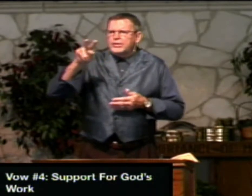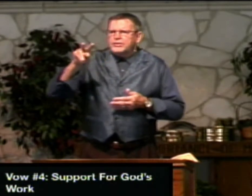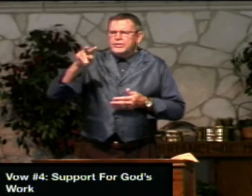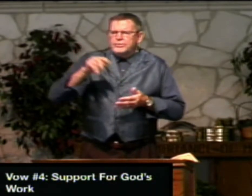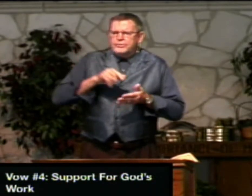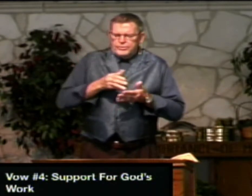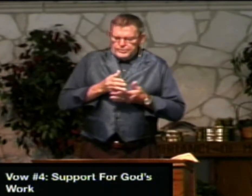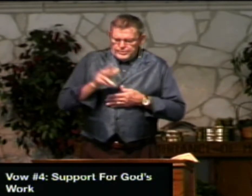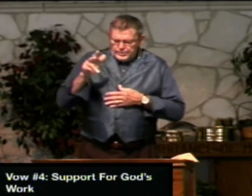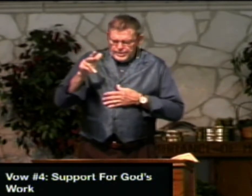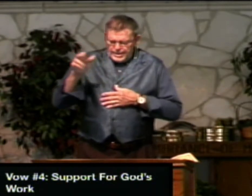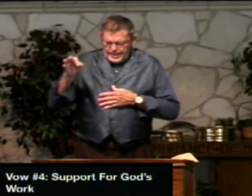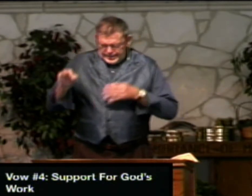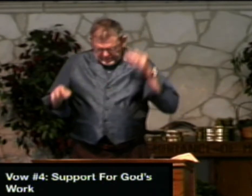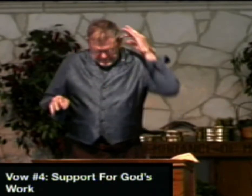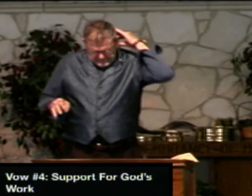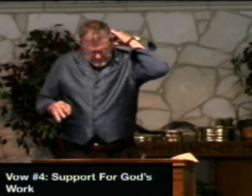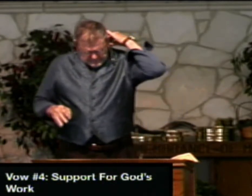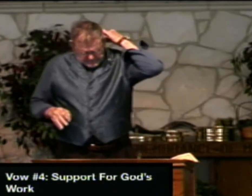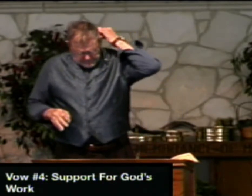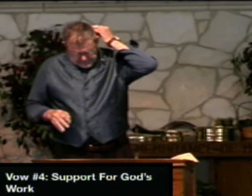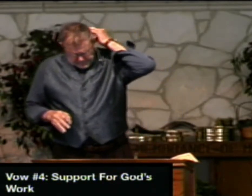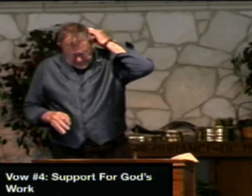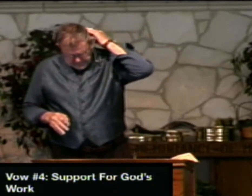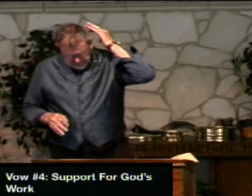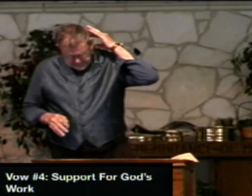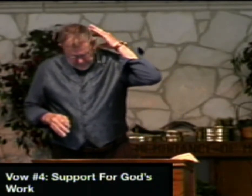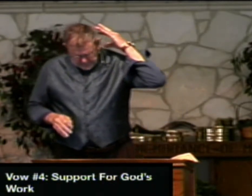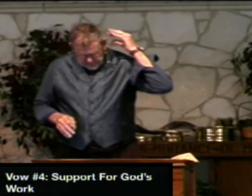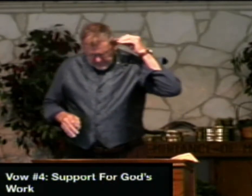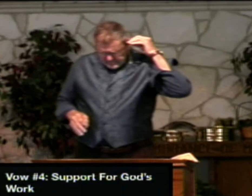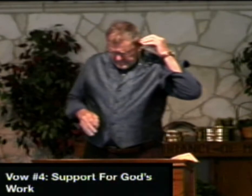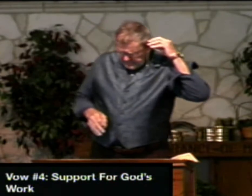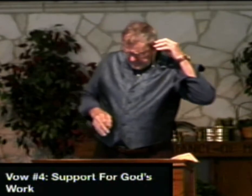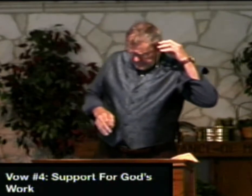Verses 32 through 39.